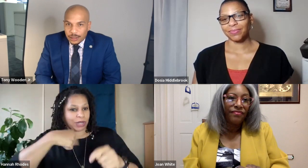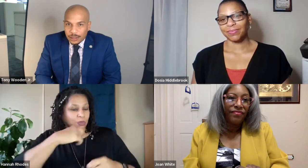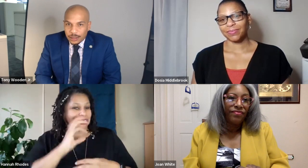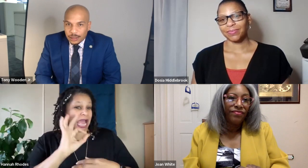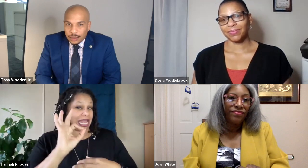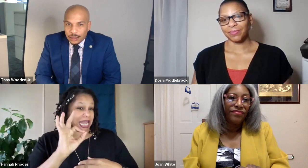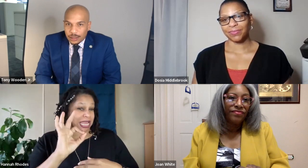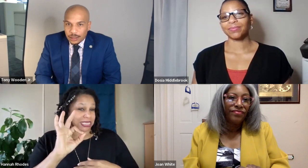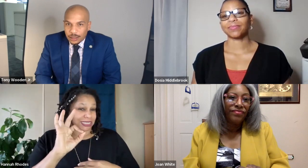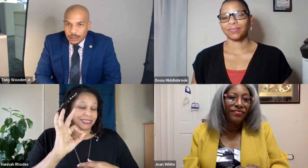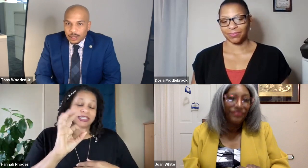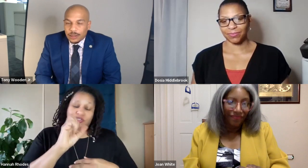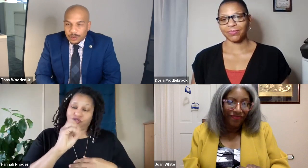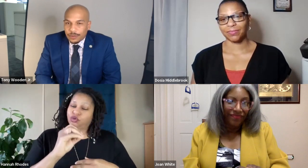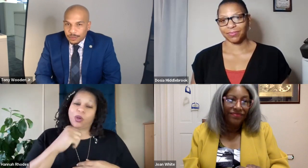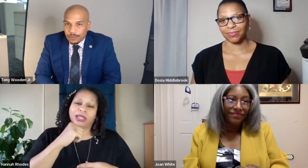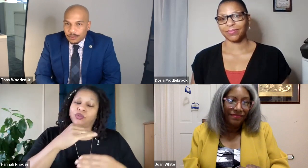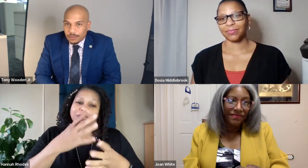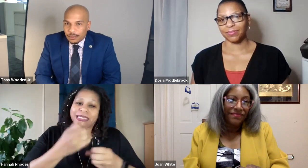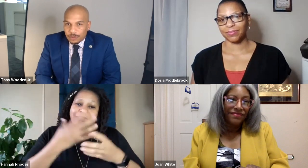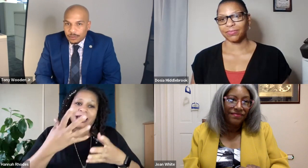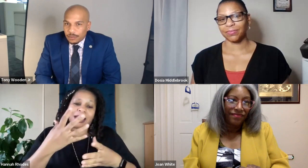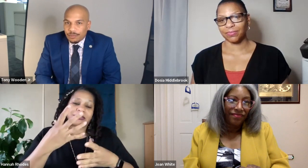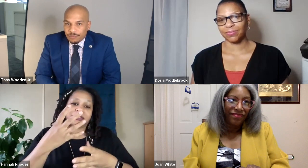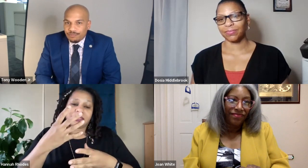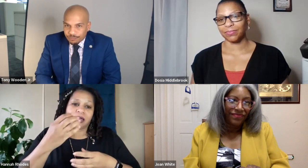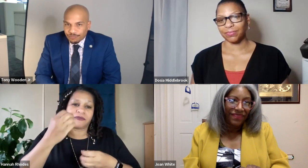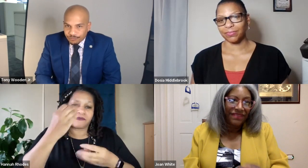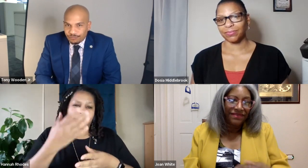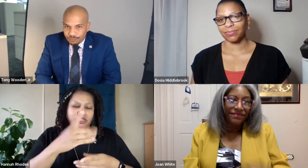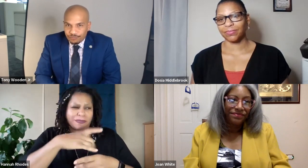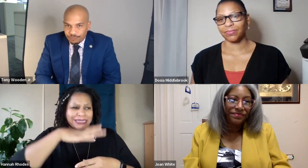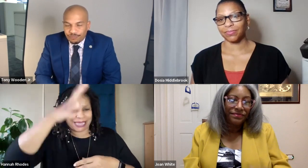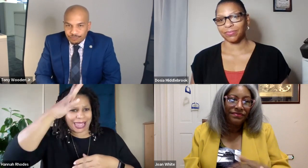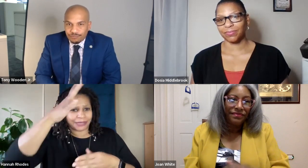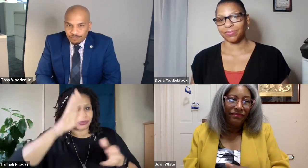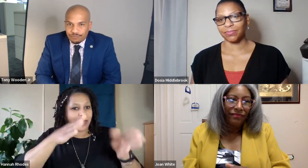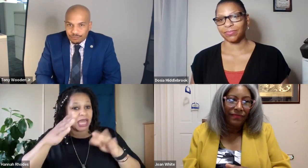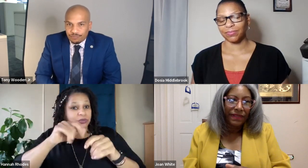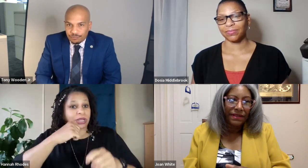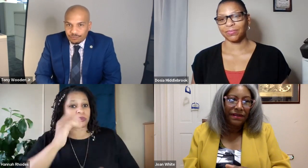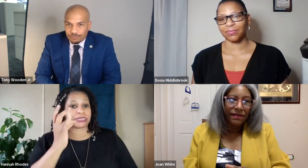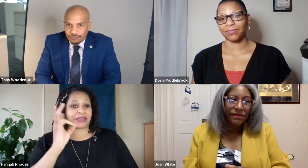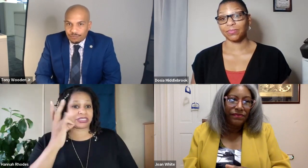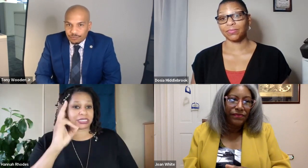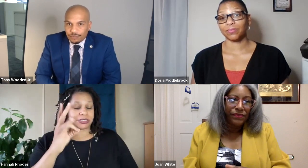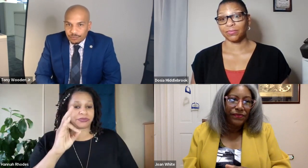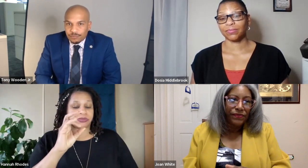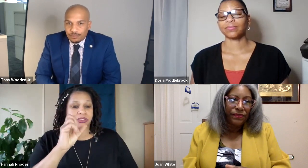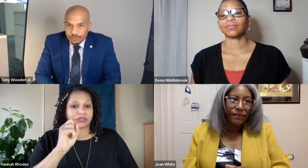my mom, who passed away when I was 9. So I hadn't really got a lot of the information, but I know my dad